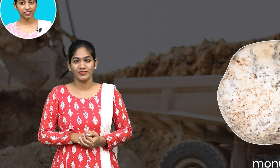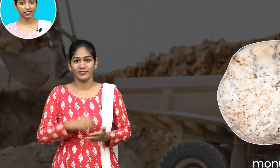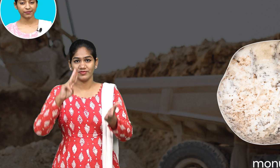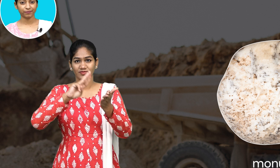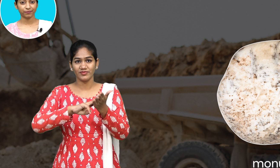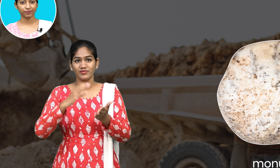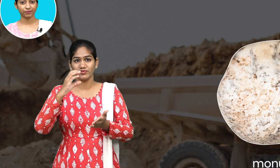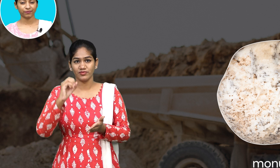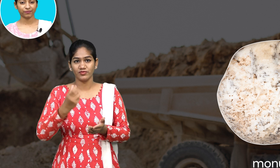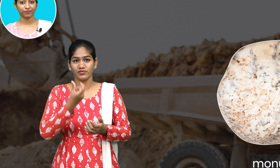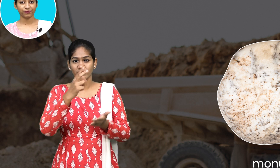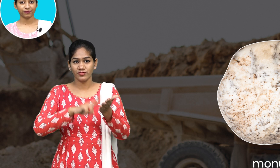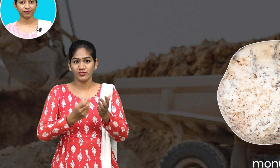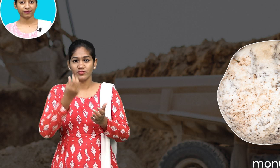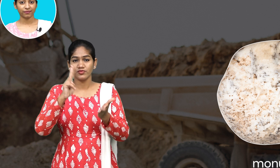monuments,